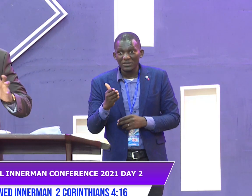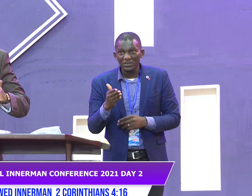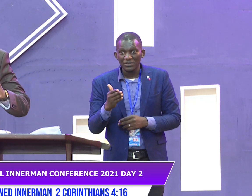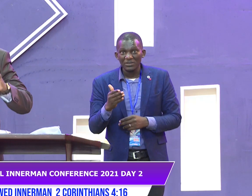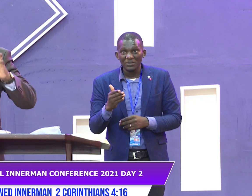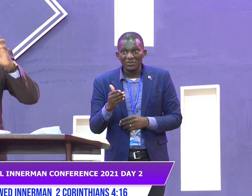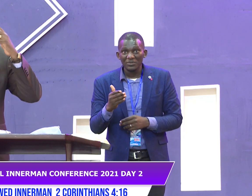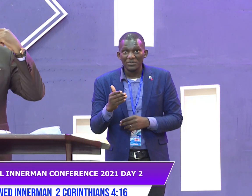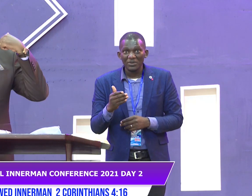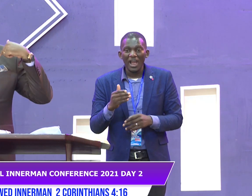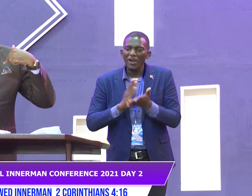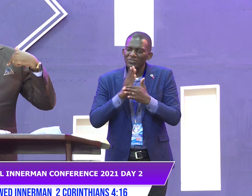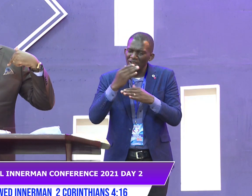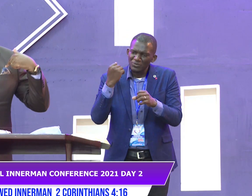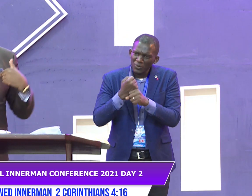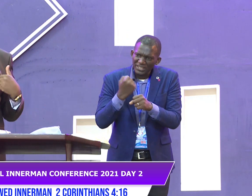the